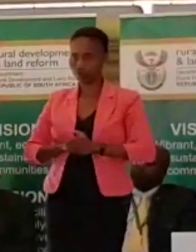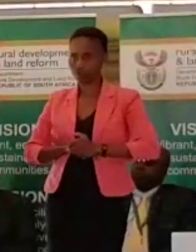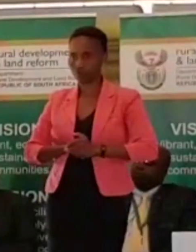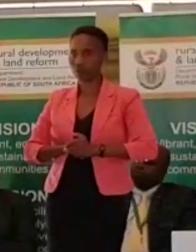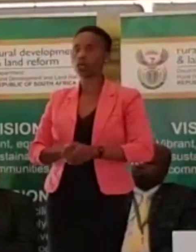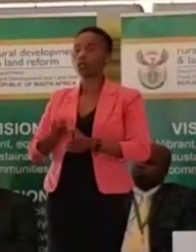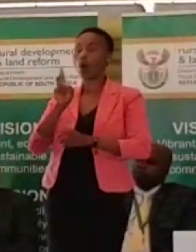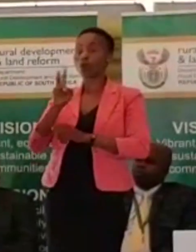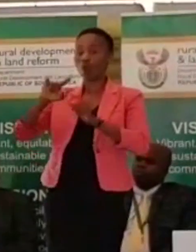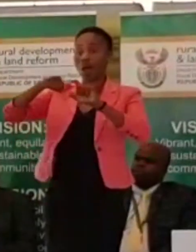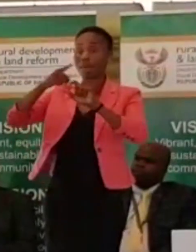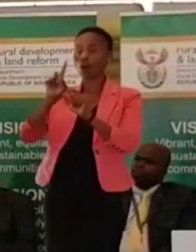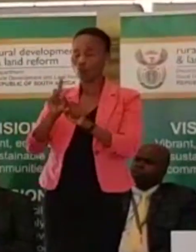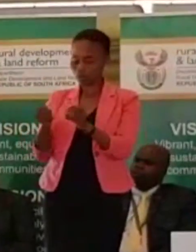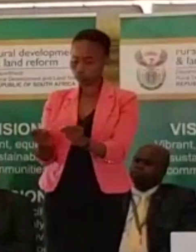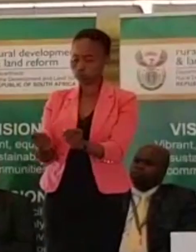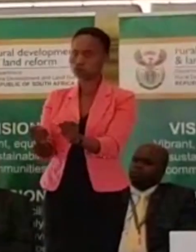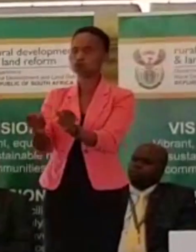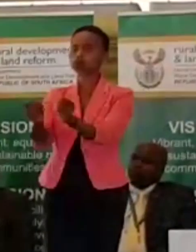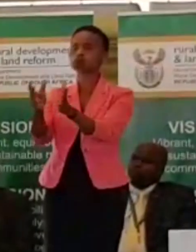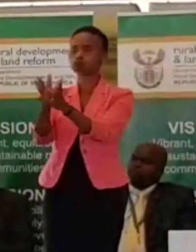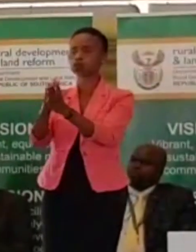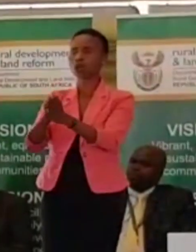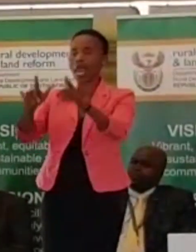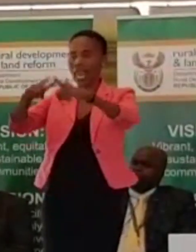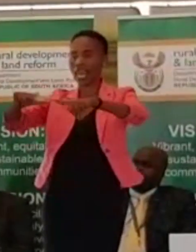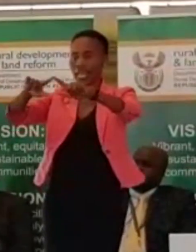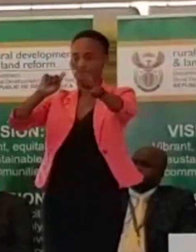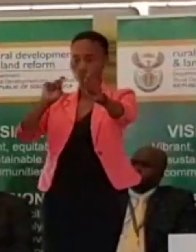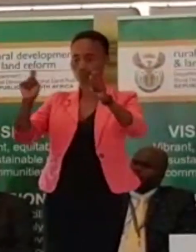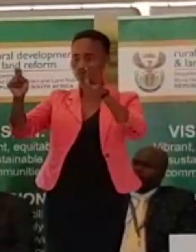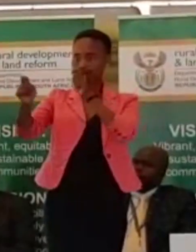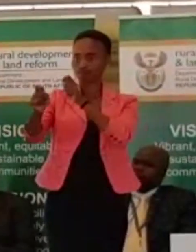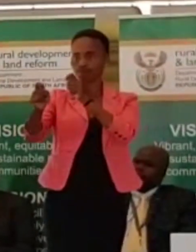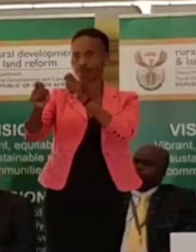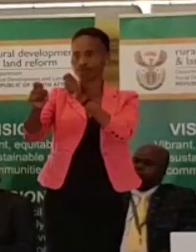also about fast-tracking land reform.